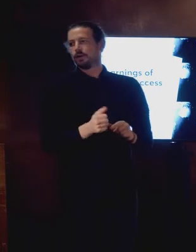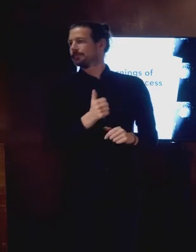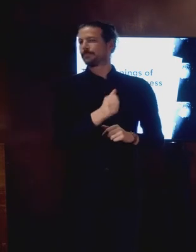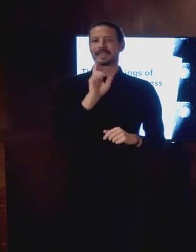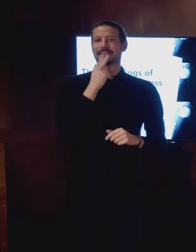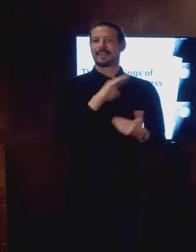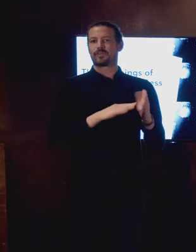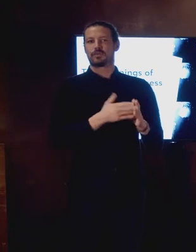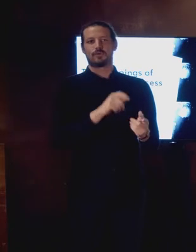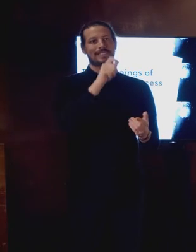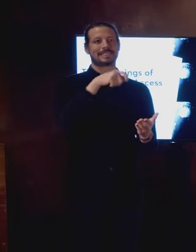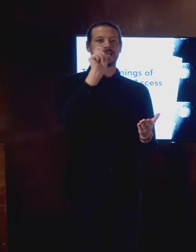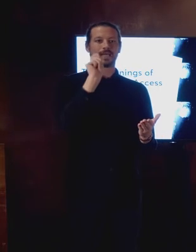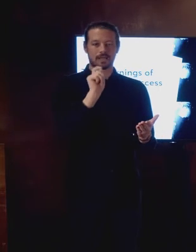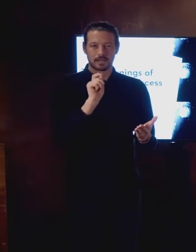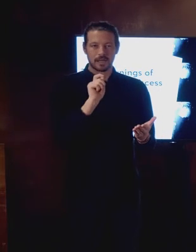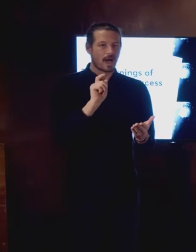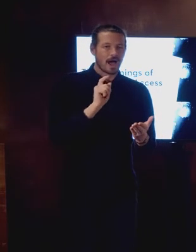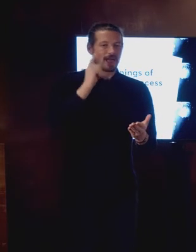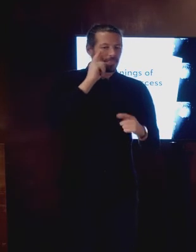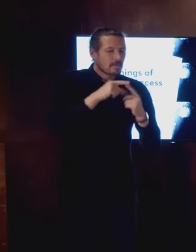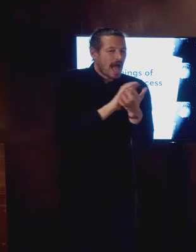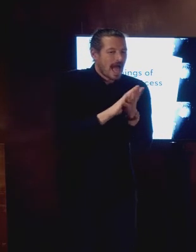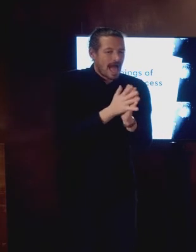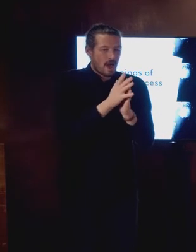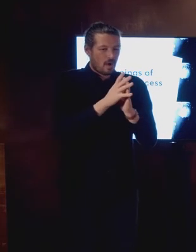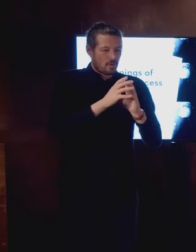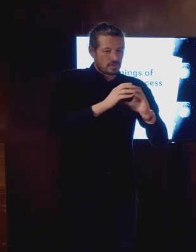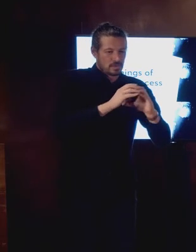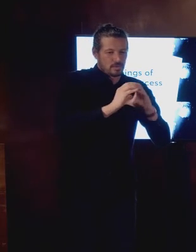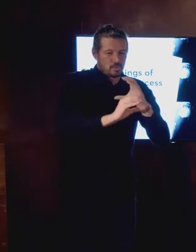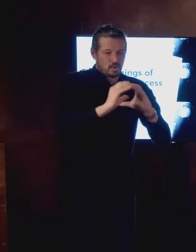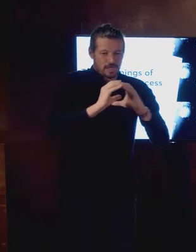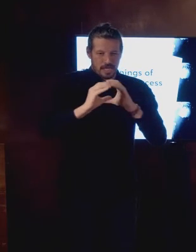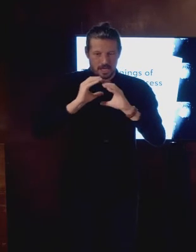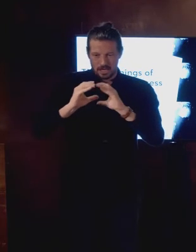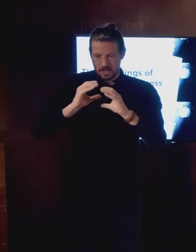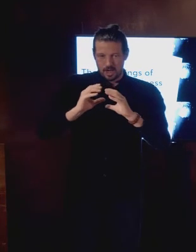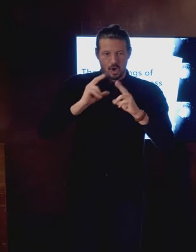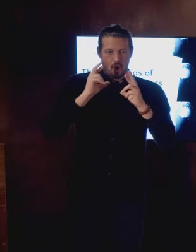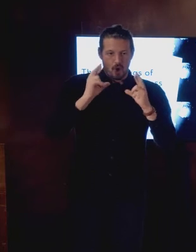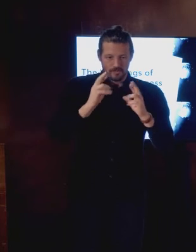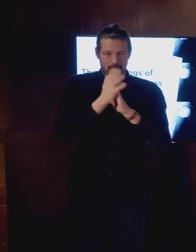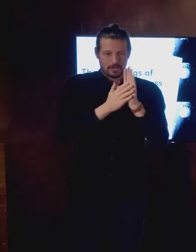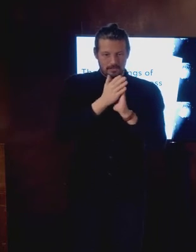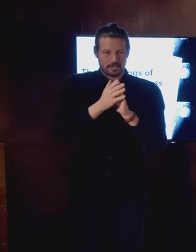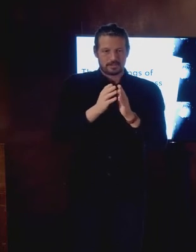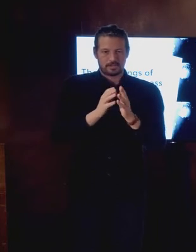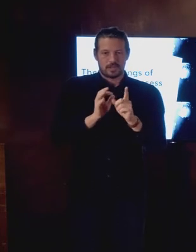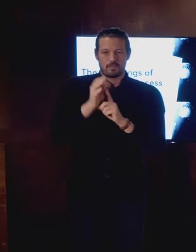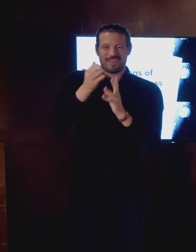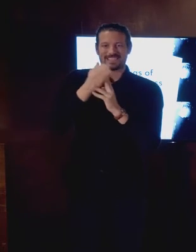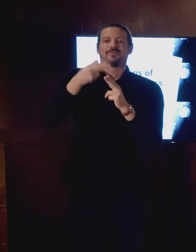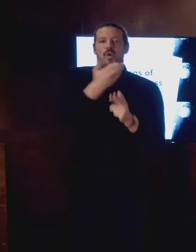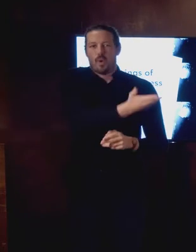can now come to our show. But we're like, but if we think about how we communicate, surely that is going to be better for everyone and it's going to